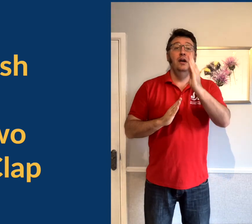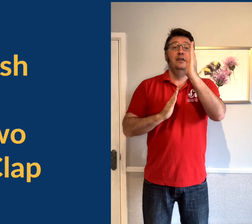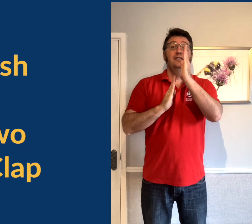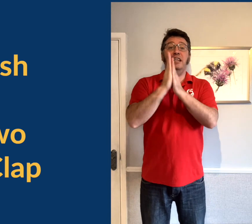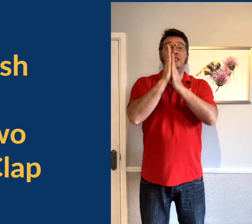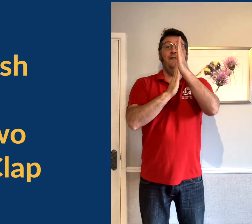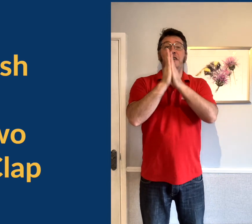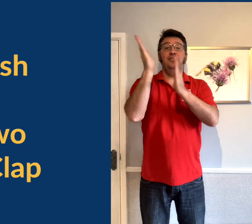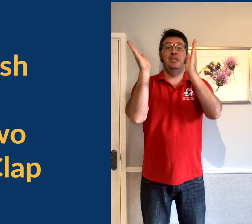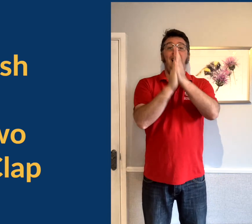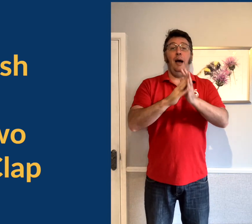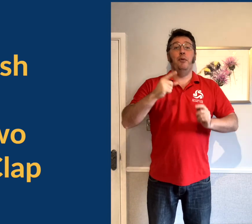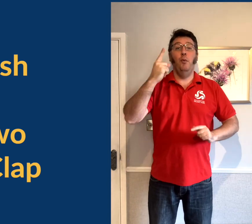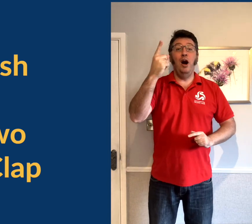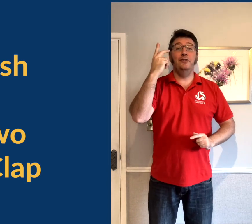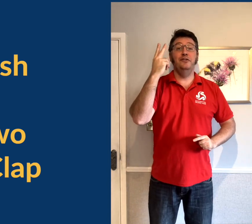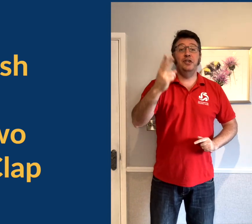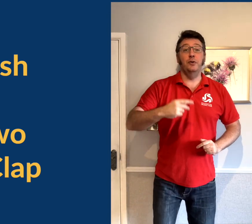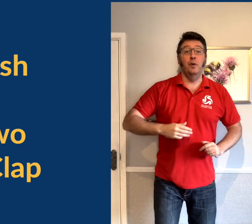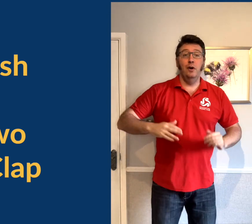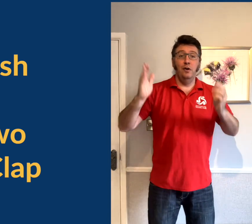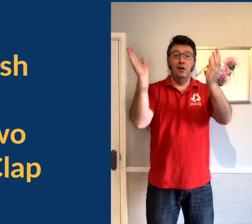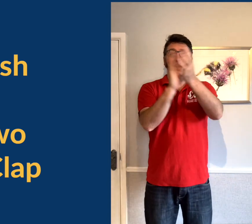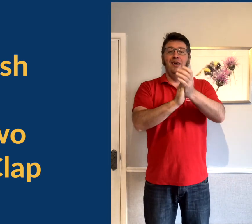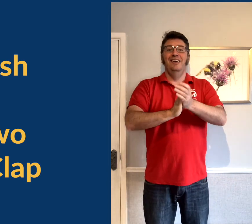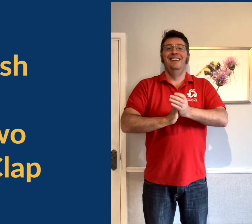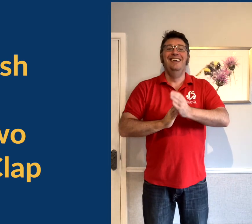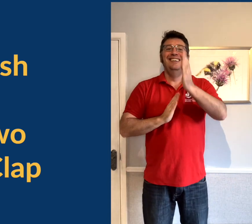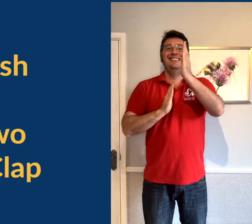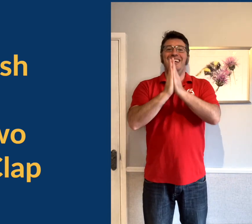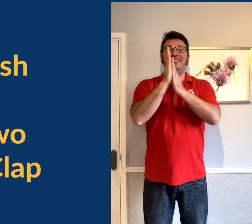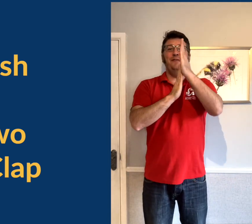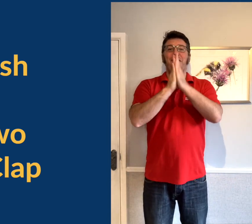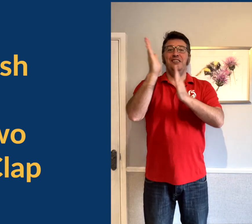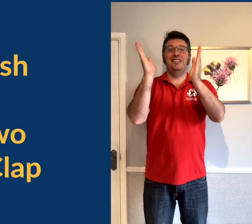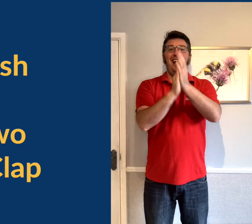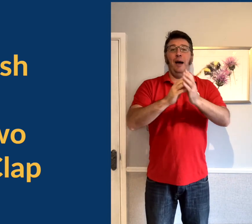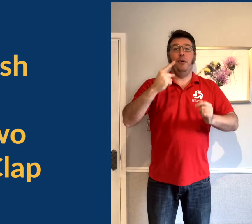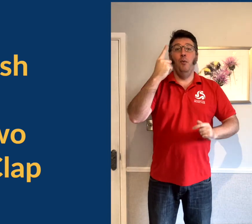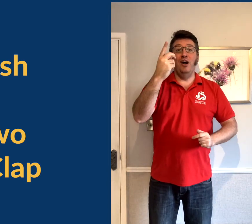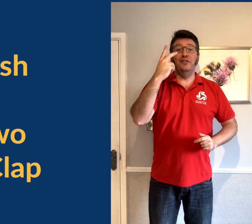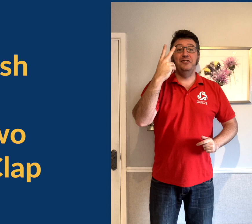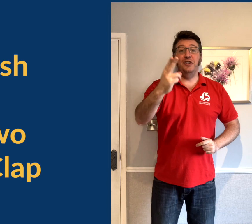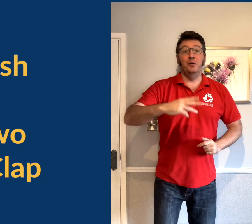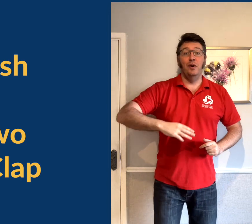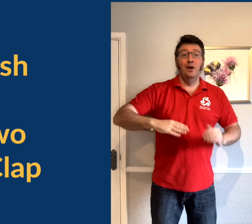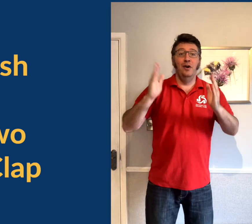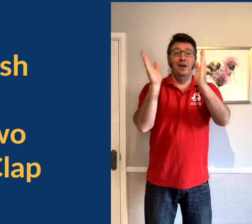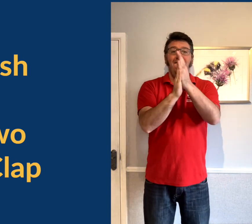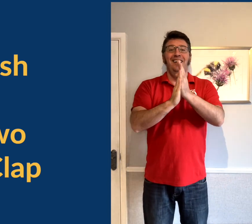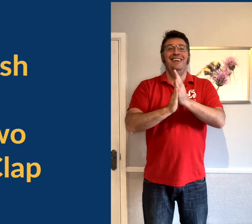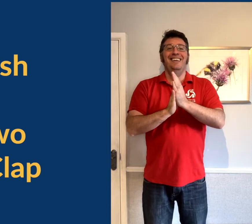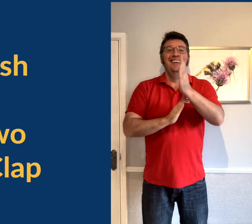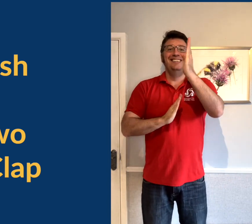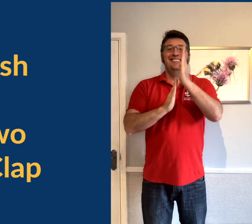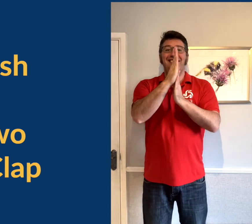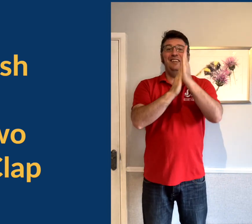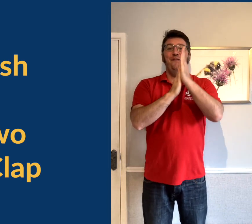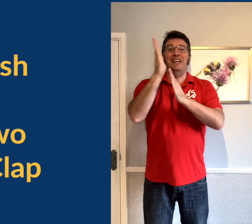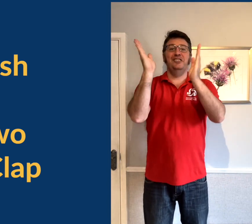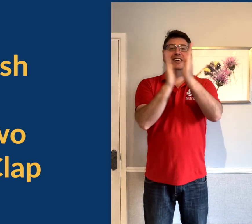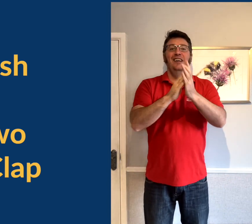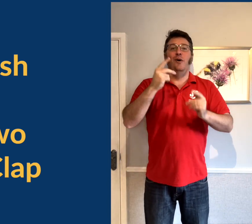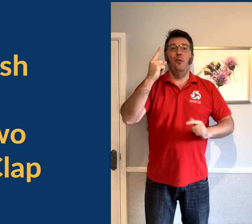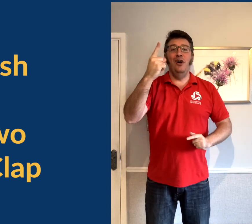go. Tasty fish, clap, 1, 2. Tasty fish, clap, 1, 2.